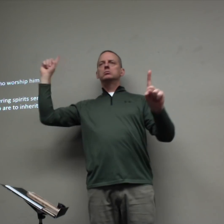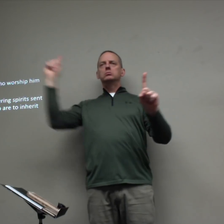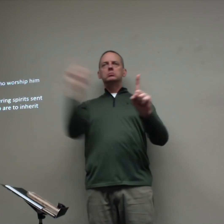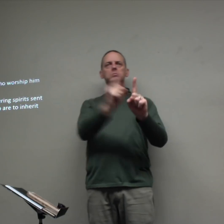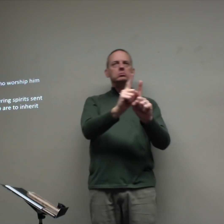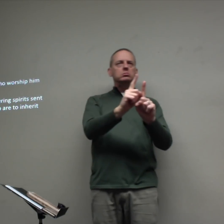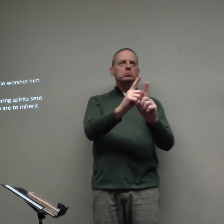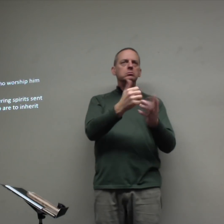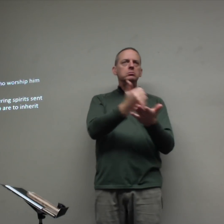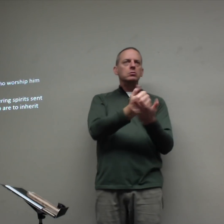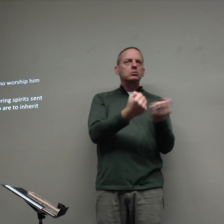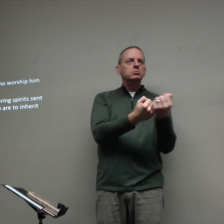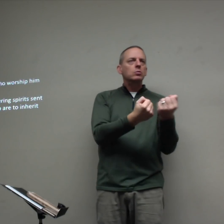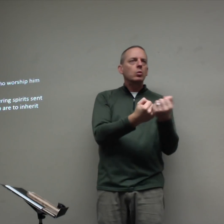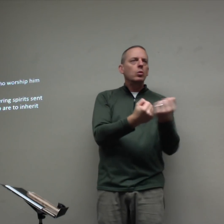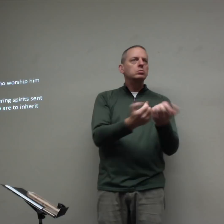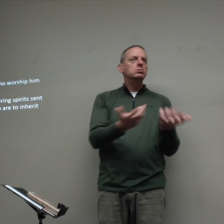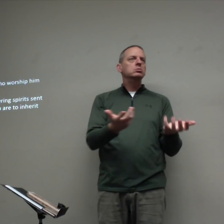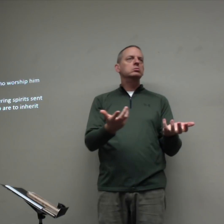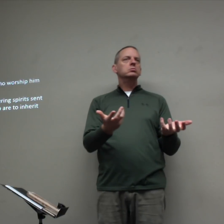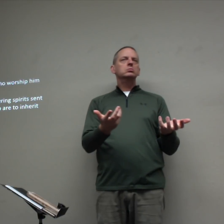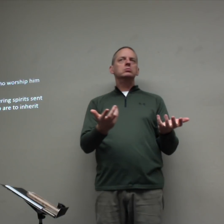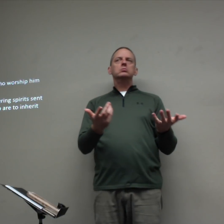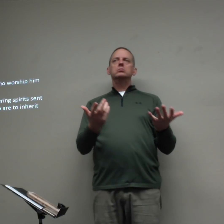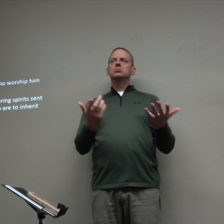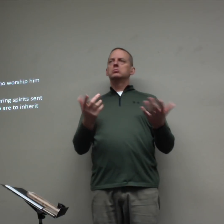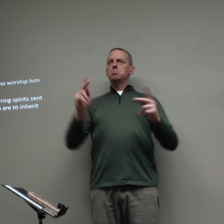though. If we pray, an angel came and supported him.